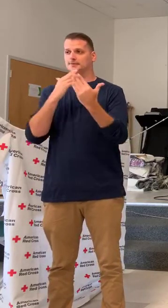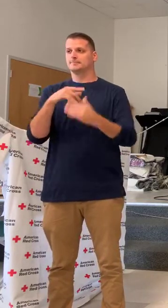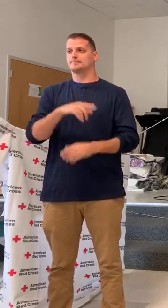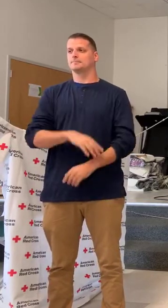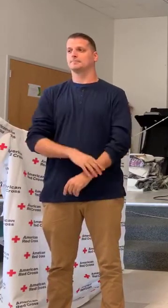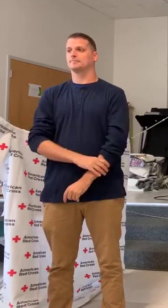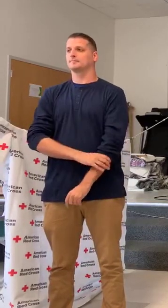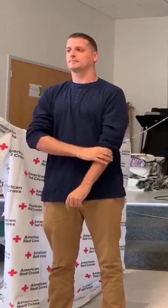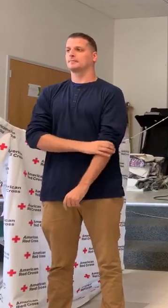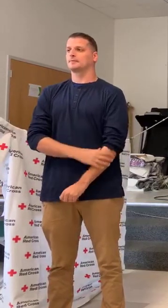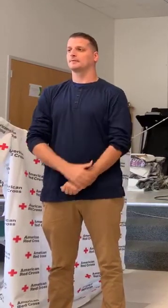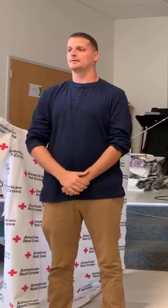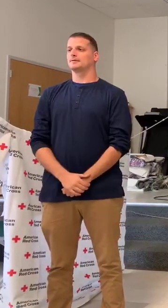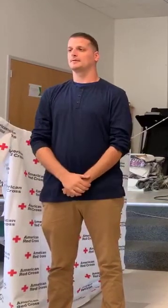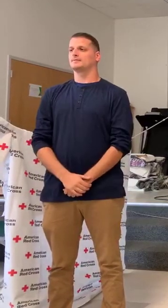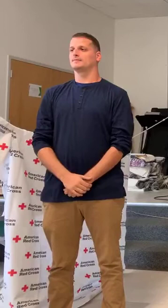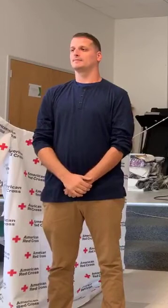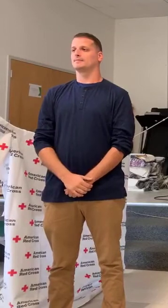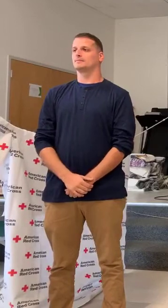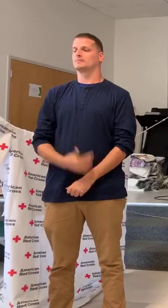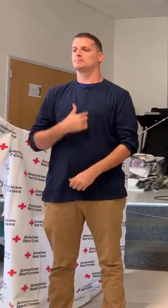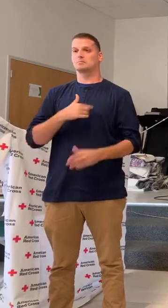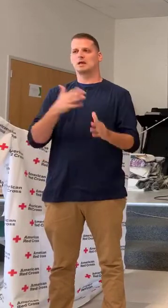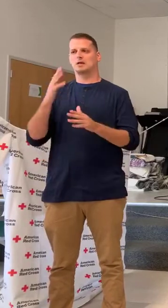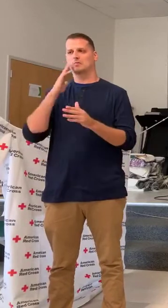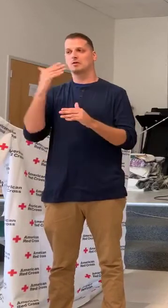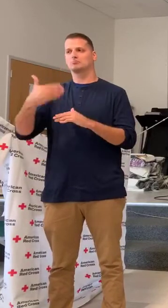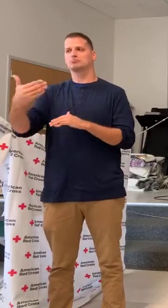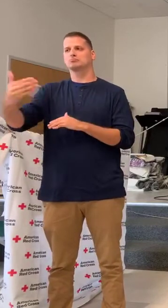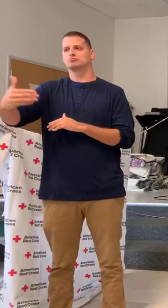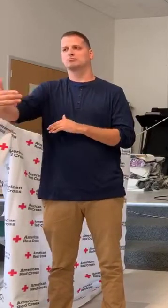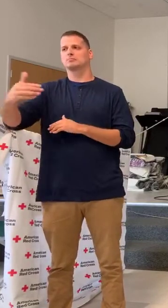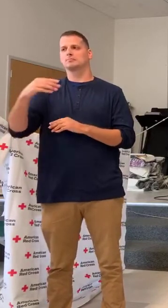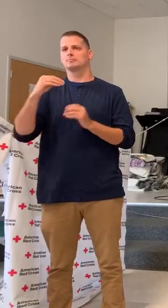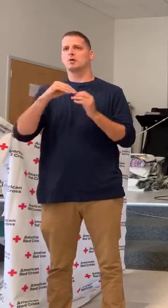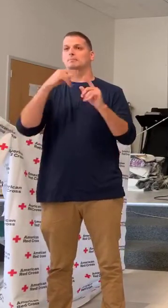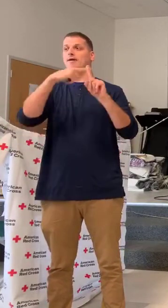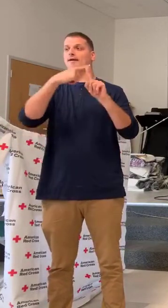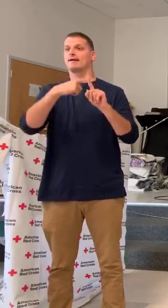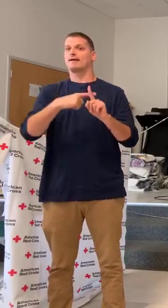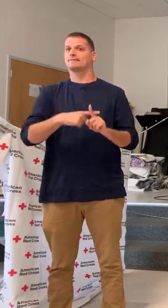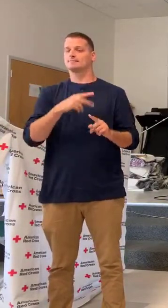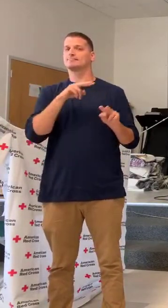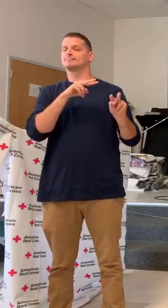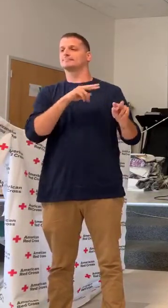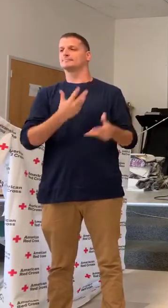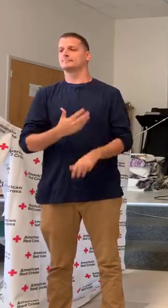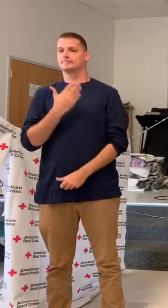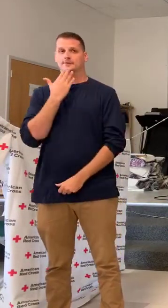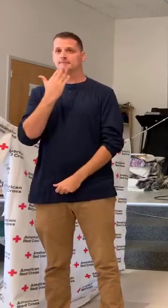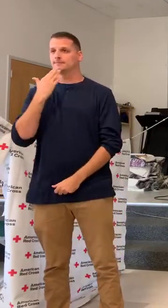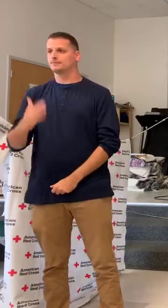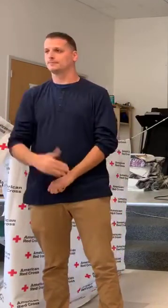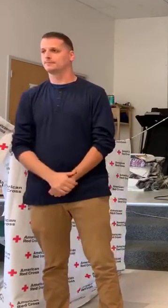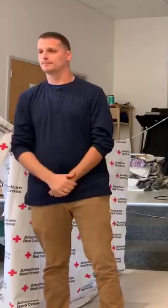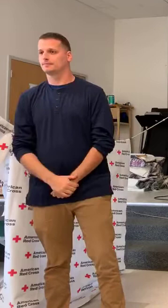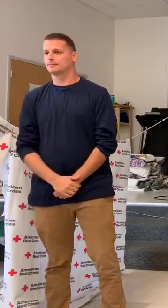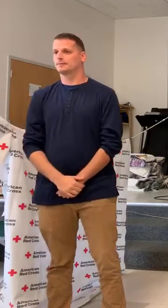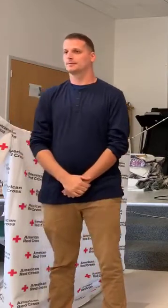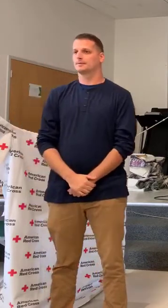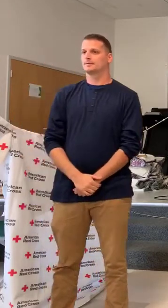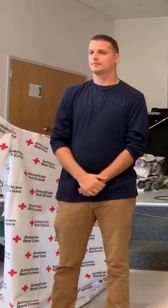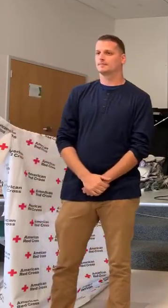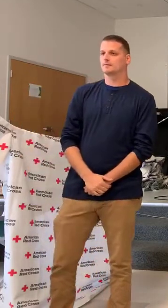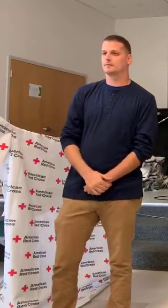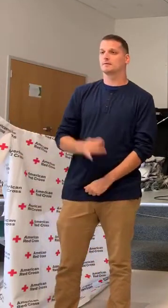the next couple days for you that are looking a little more promising. Thank you. Okay, thanks again. Okay, and again, questions at the end. So Assembly